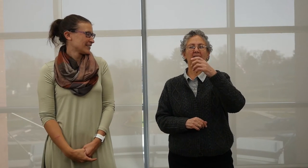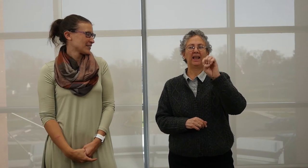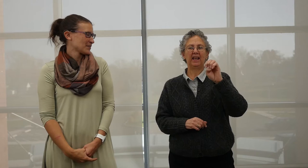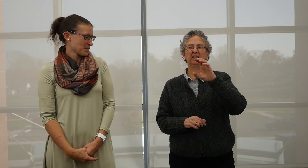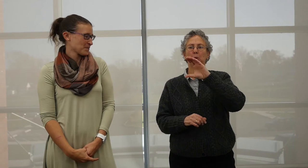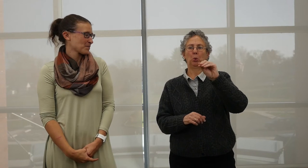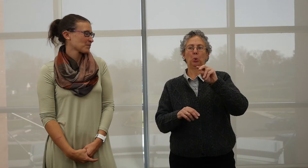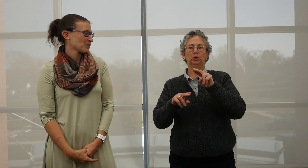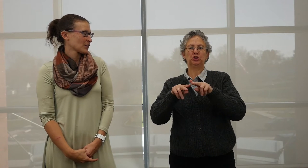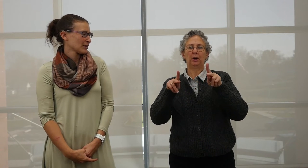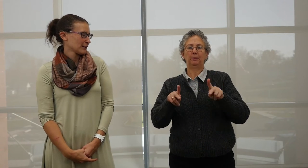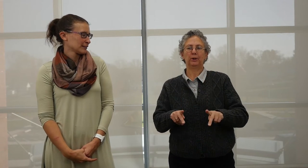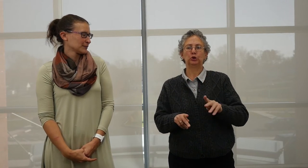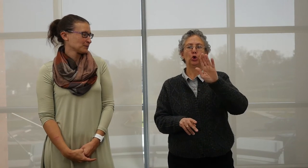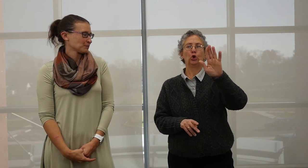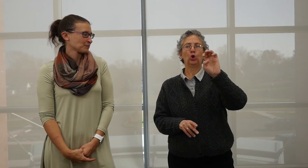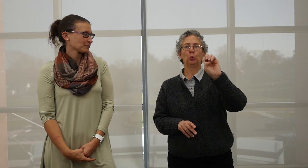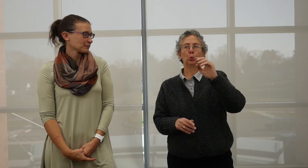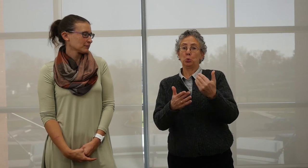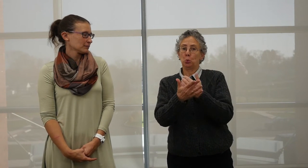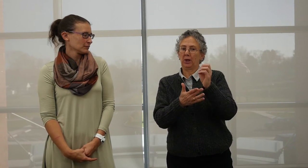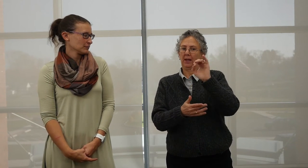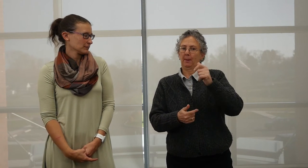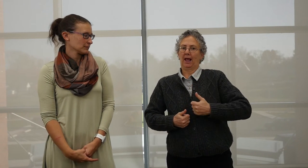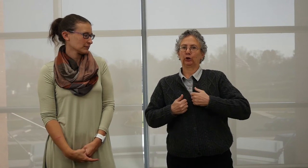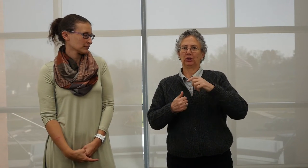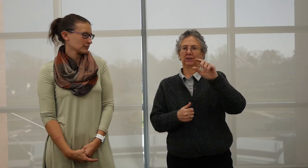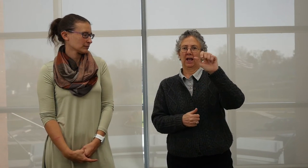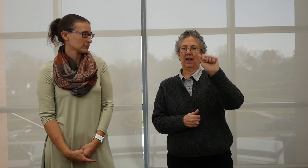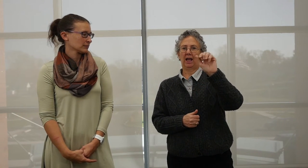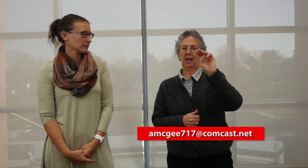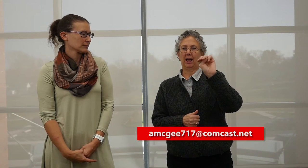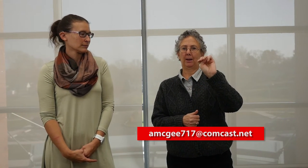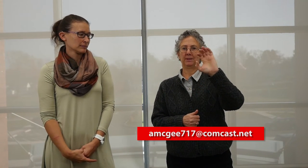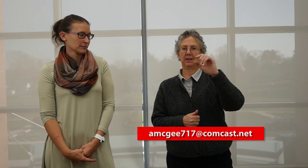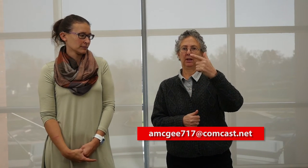Alexandra McGee, who's the co-chairperson, has a new email address. It's